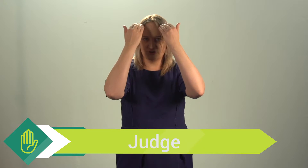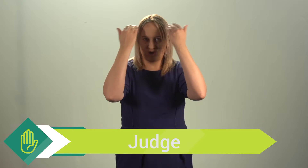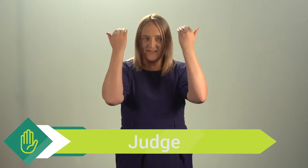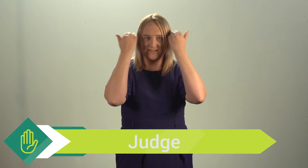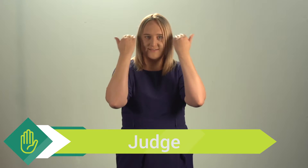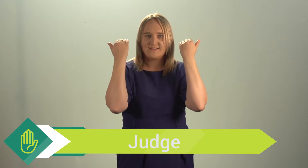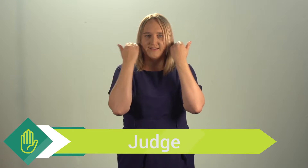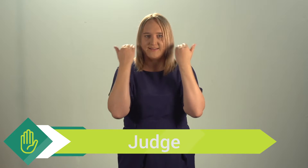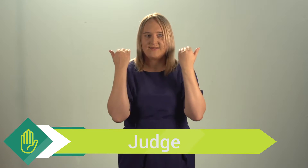Judge.